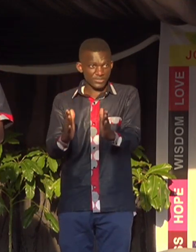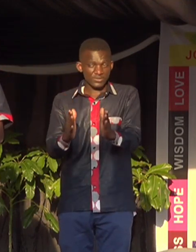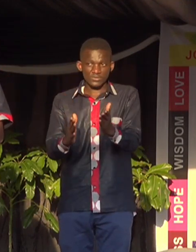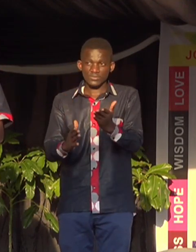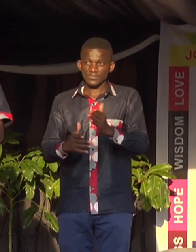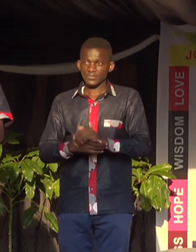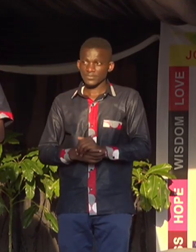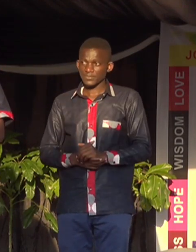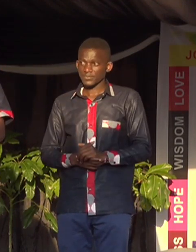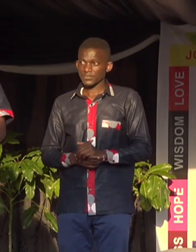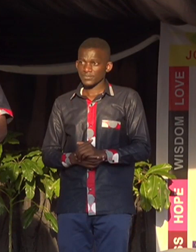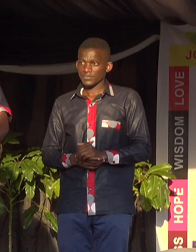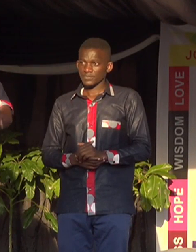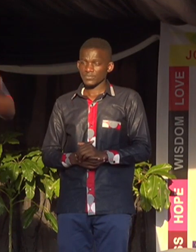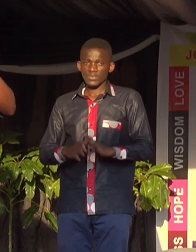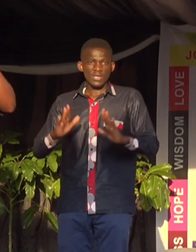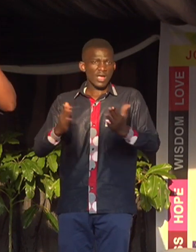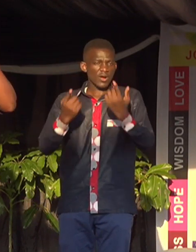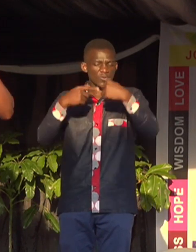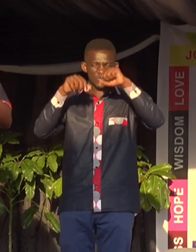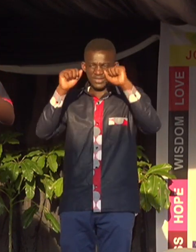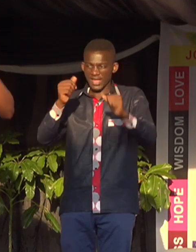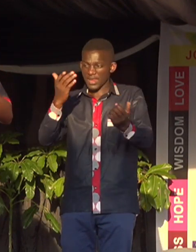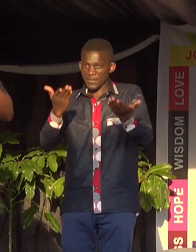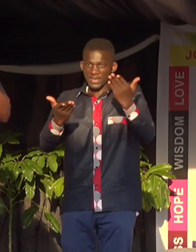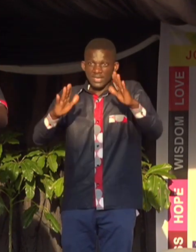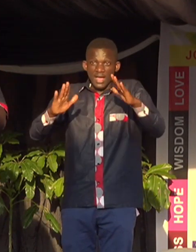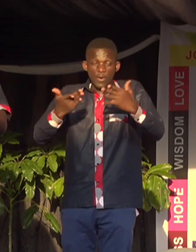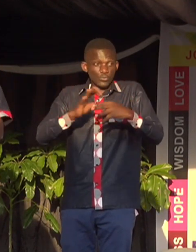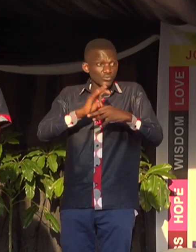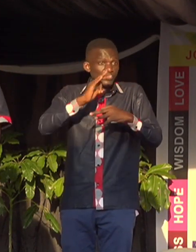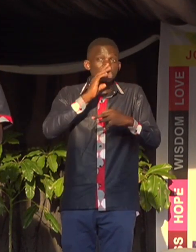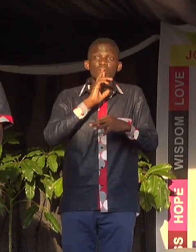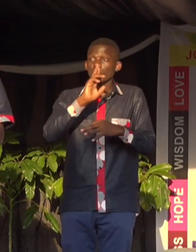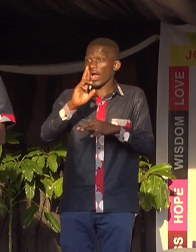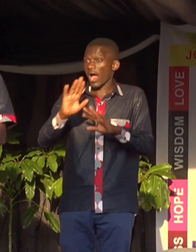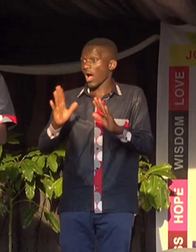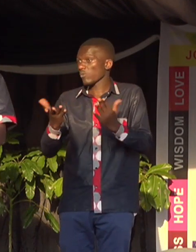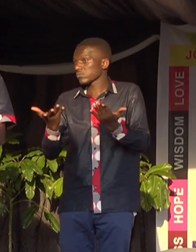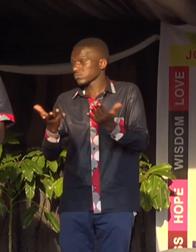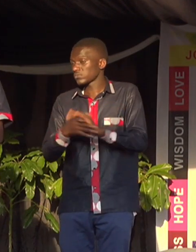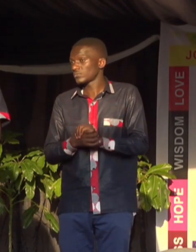wa wotuuse mu bulokozi? How we can measure how spiritual you are?